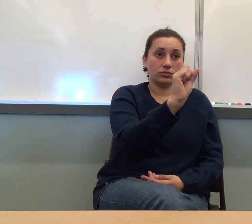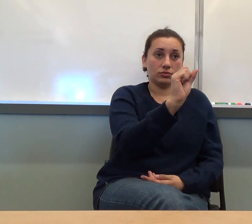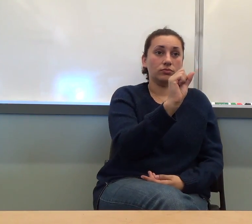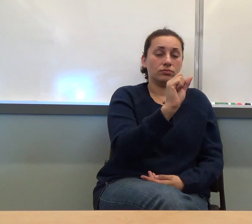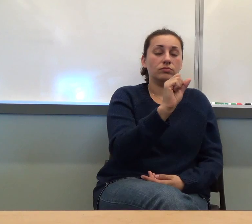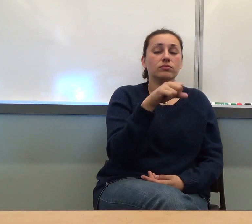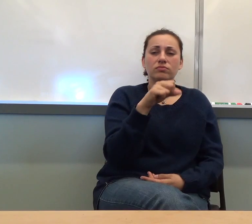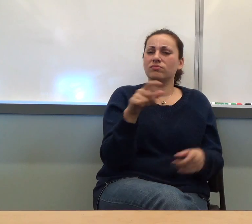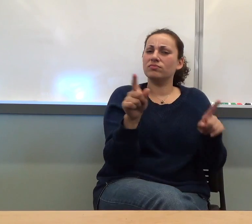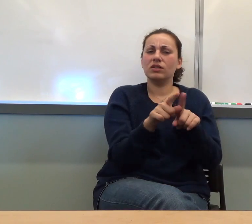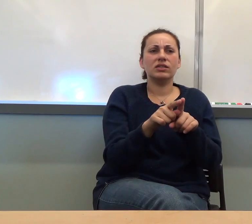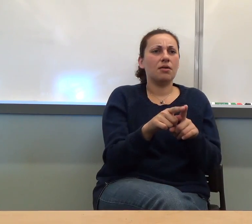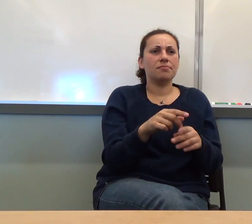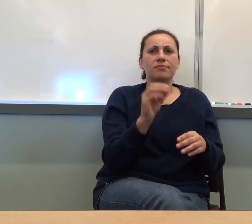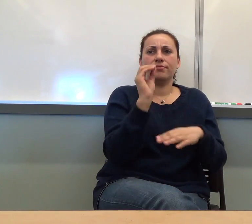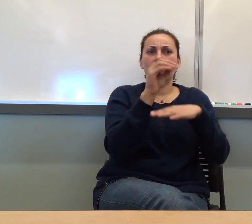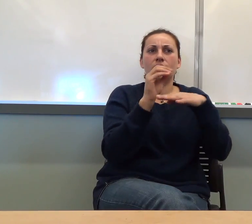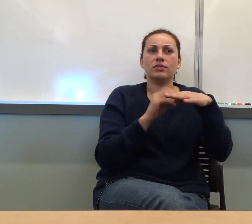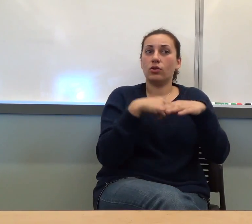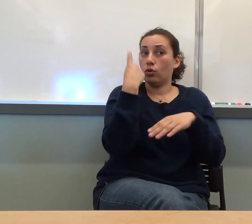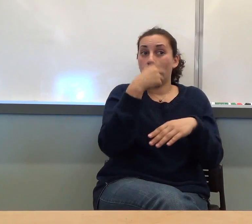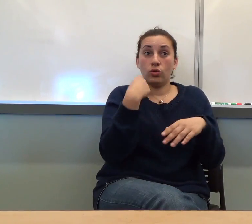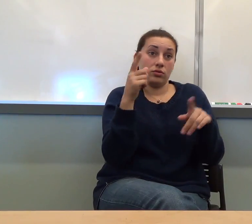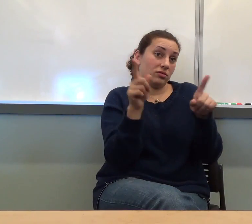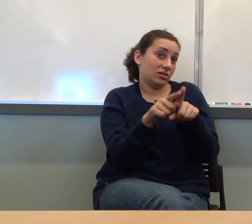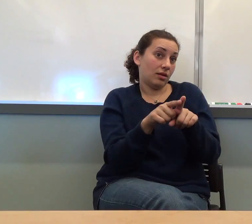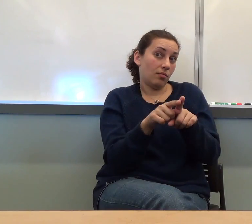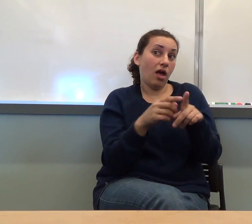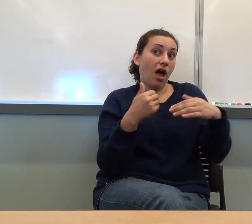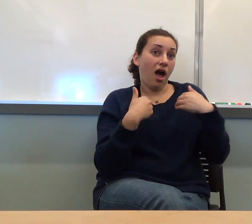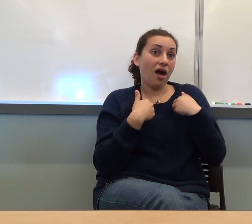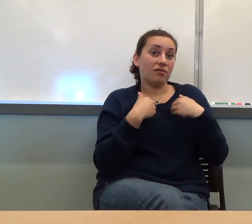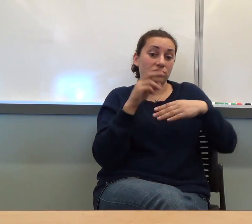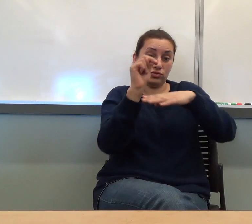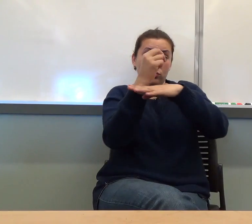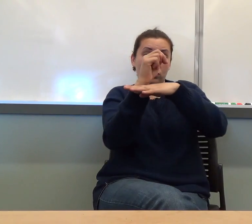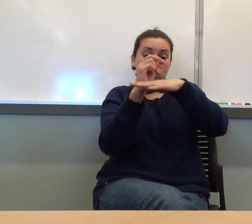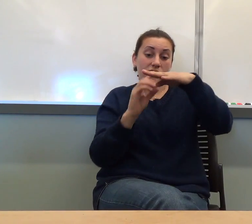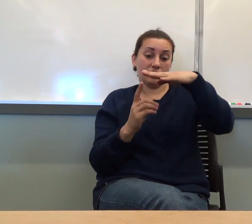I mean, they look like them. They've got a numerator and denominator. They've got a fraction bar